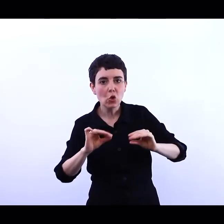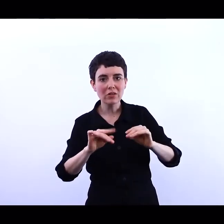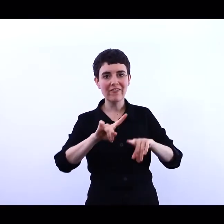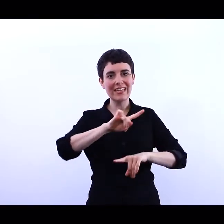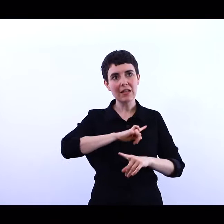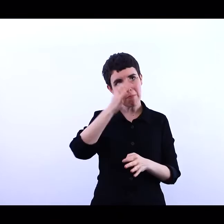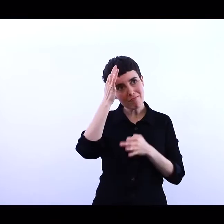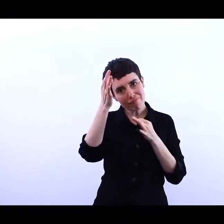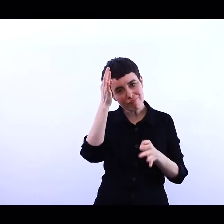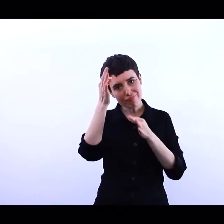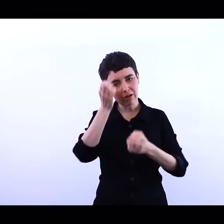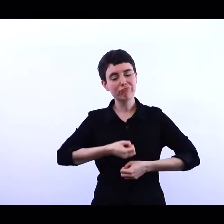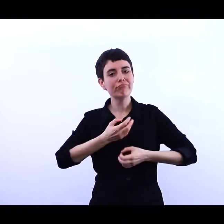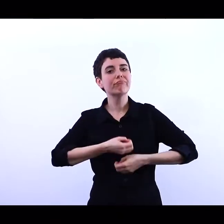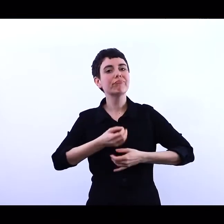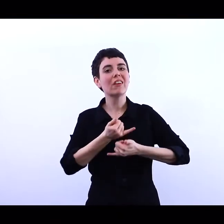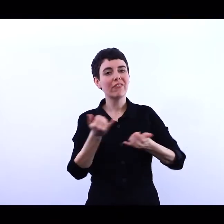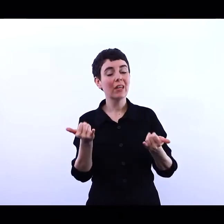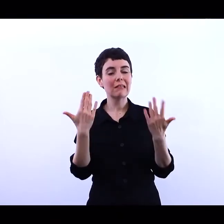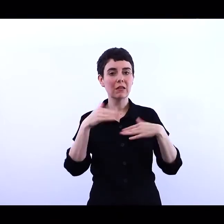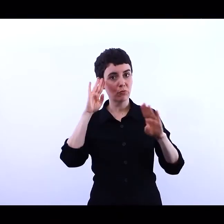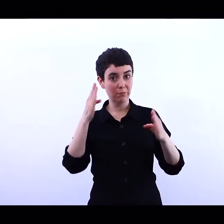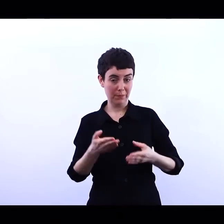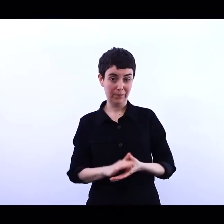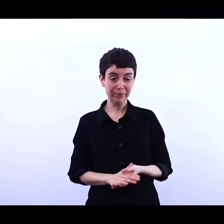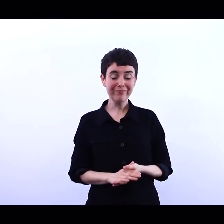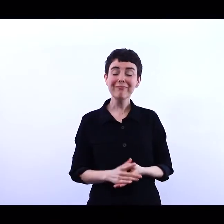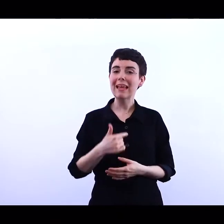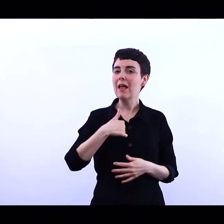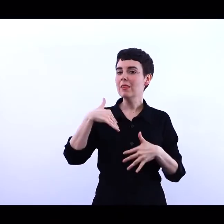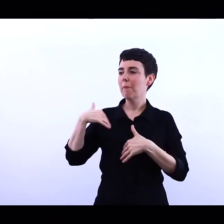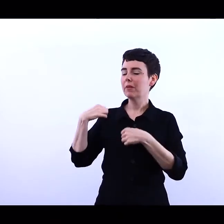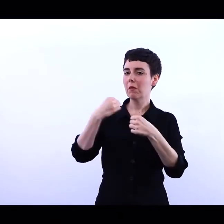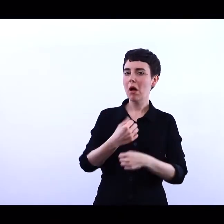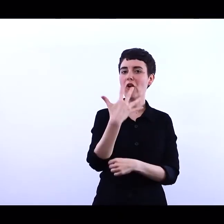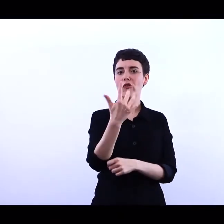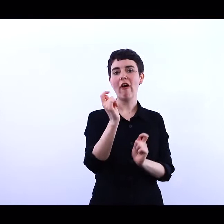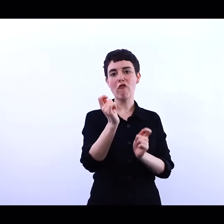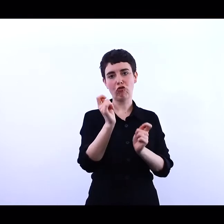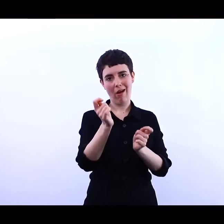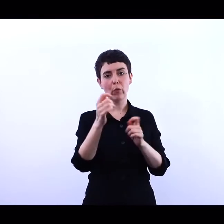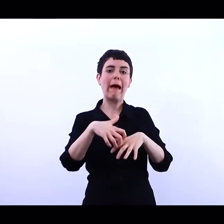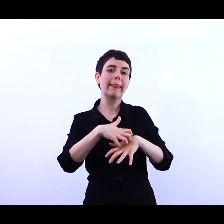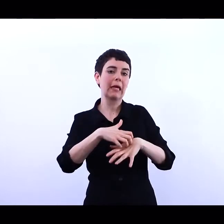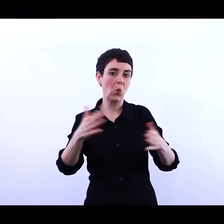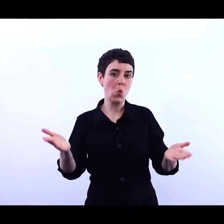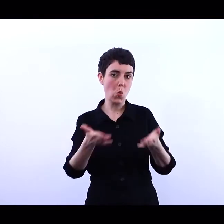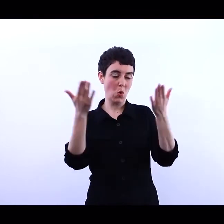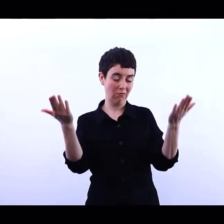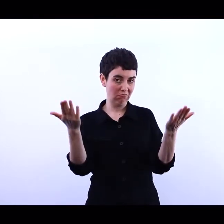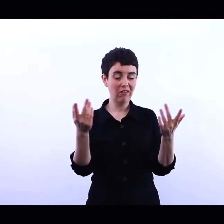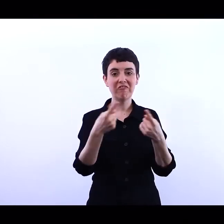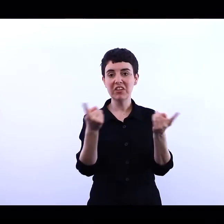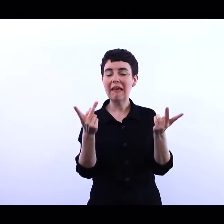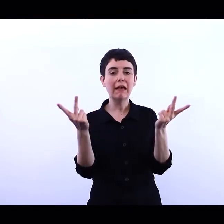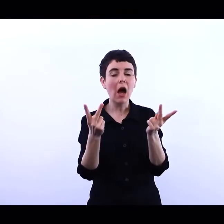our work. I have 5 requests today that every organization of any size or mission or